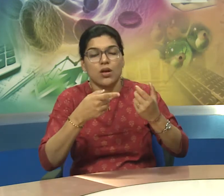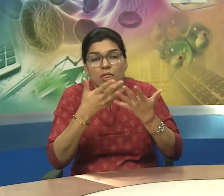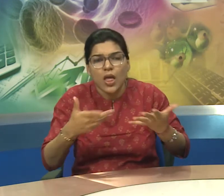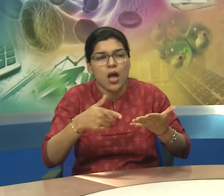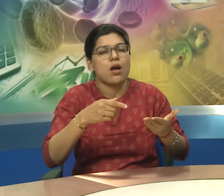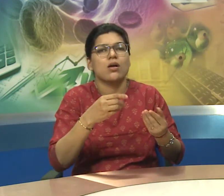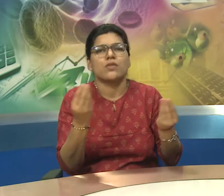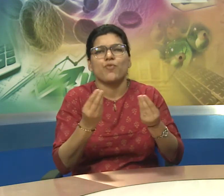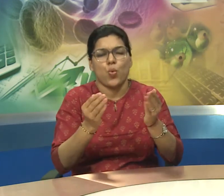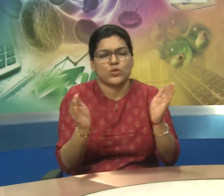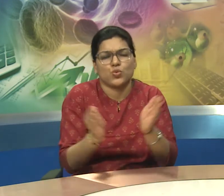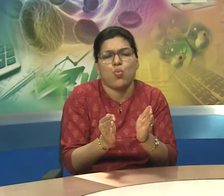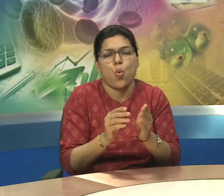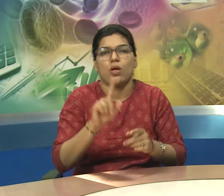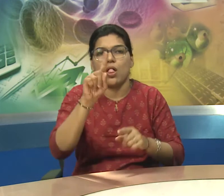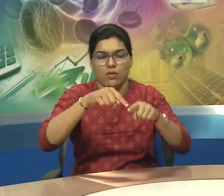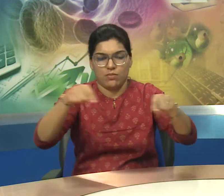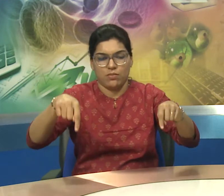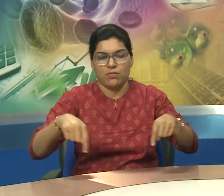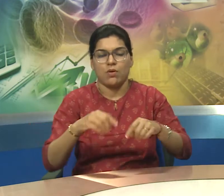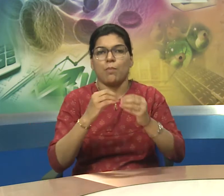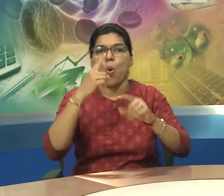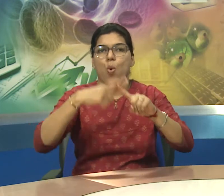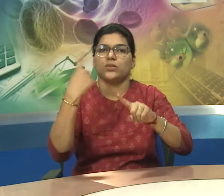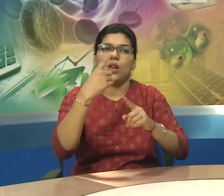they buy good in